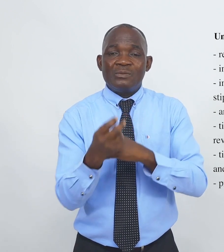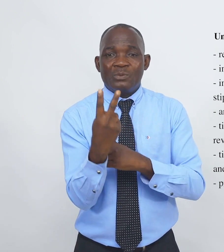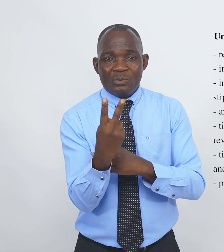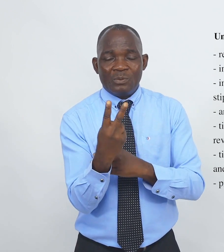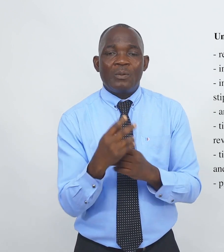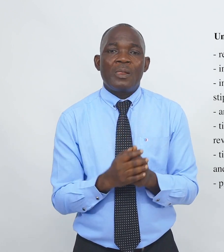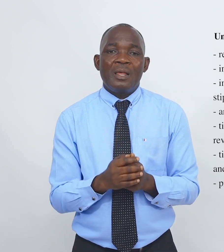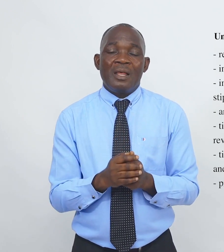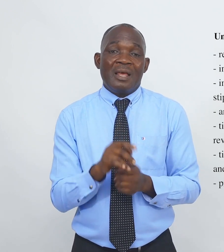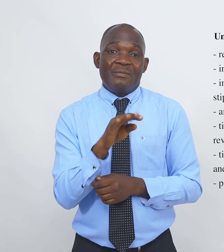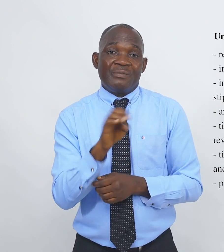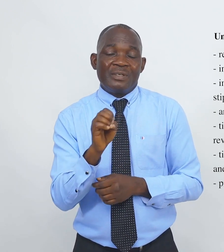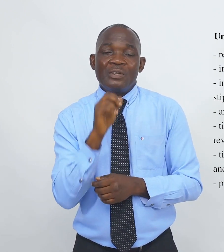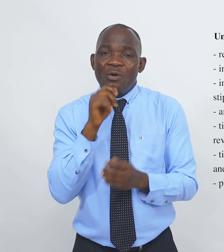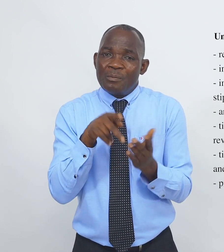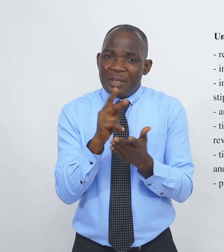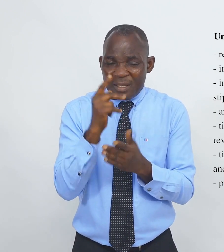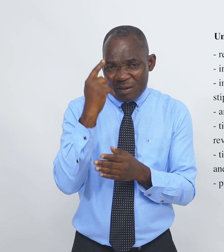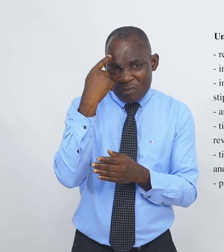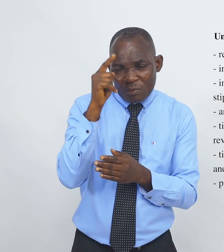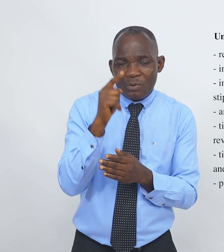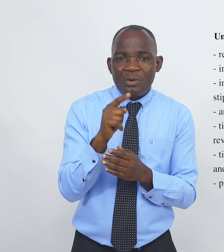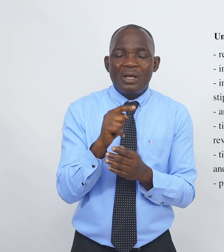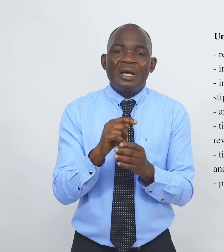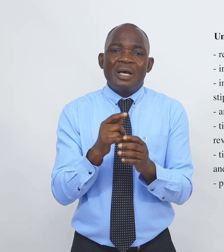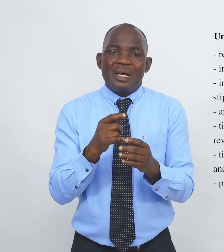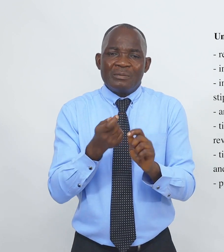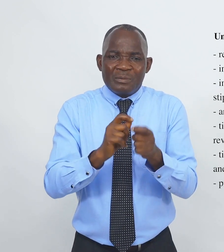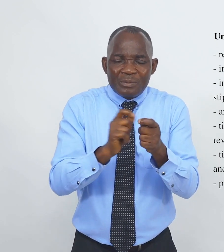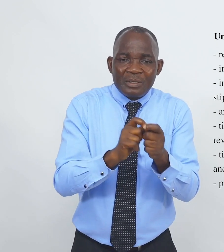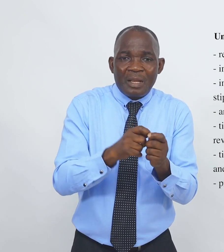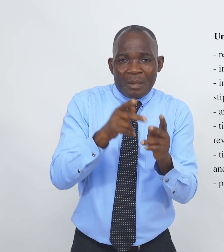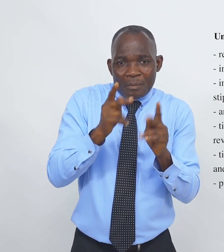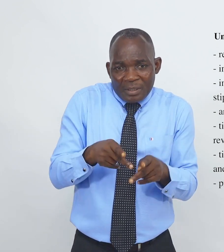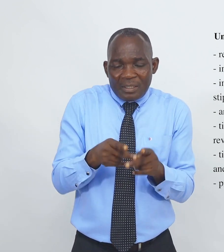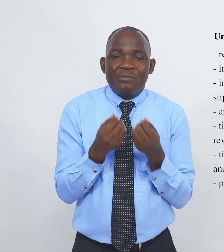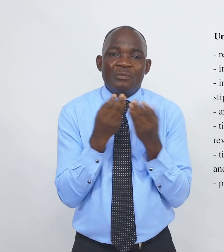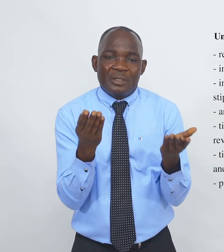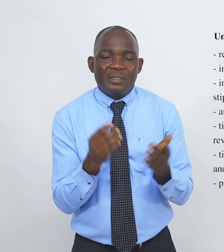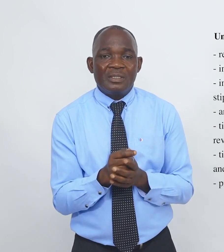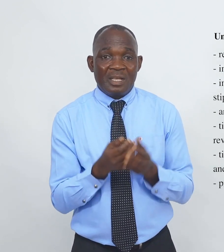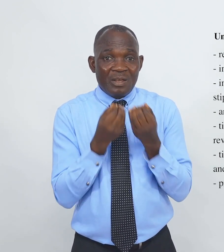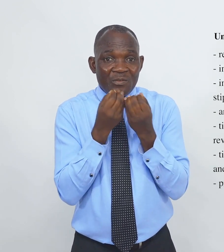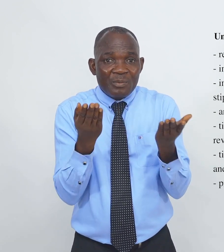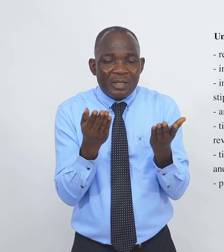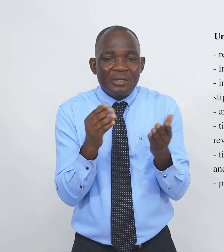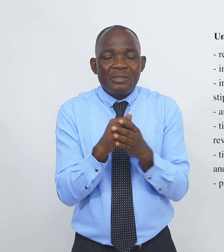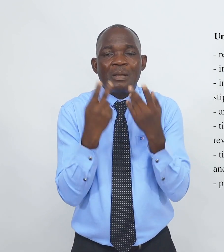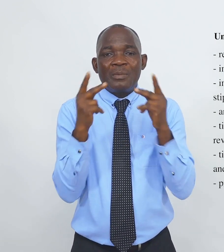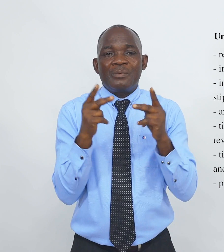2, fees are not payable for reproduction of personal information, information in the public